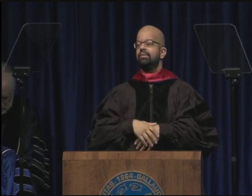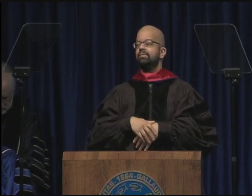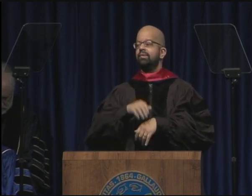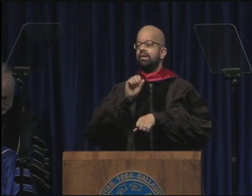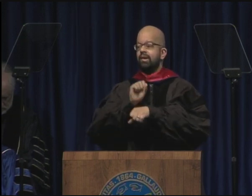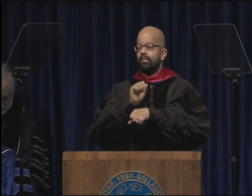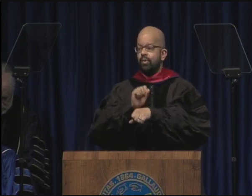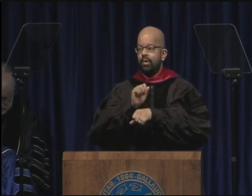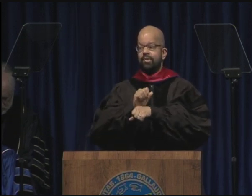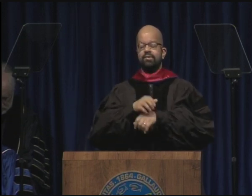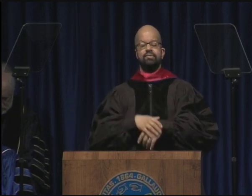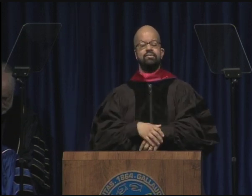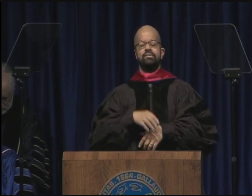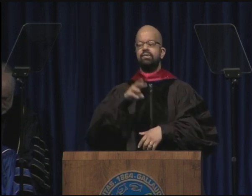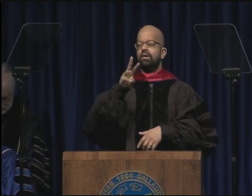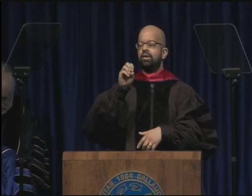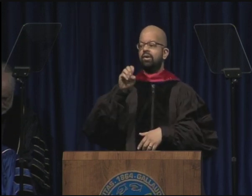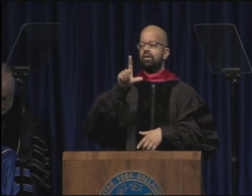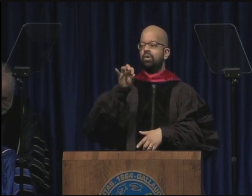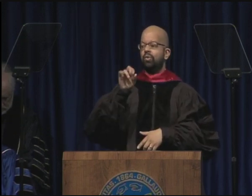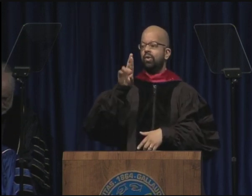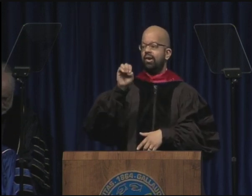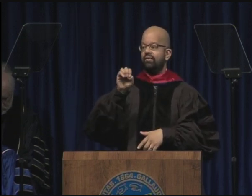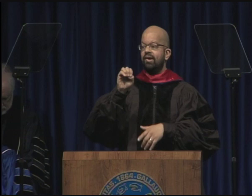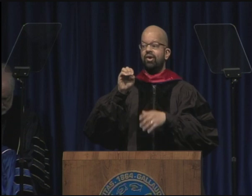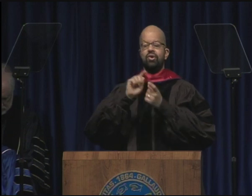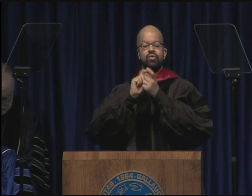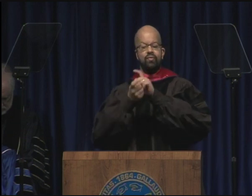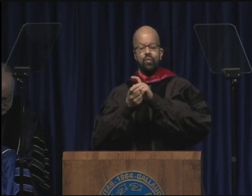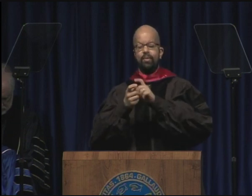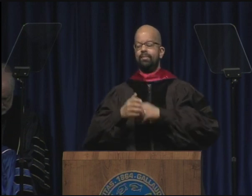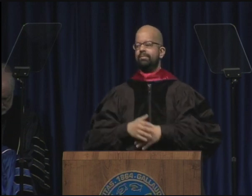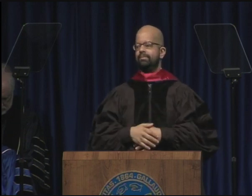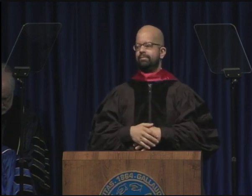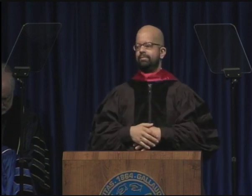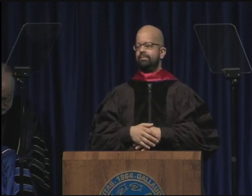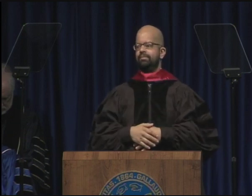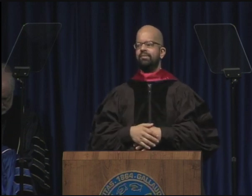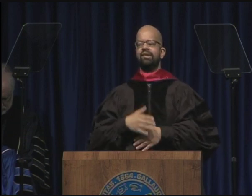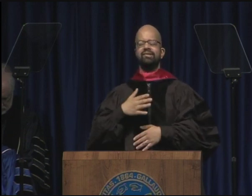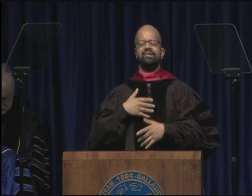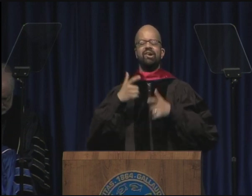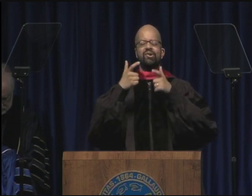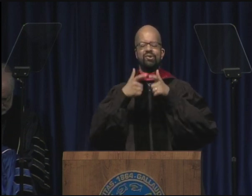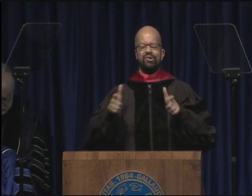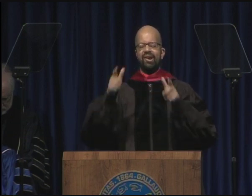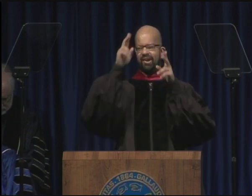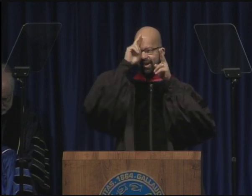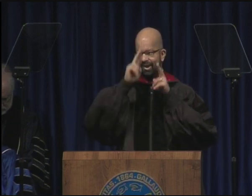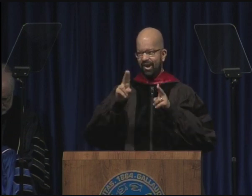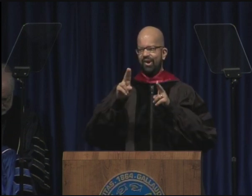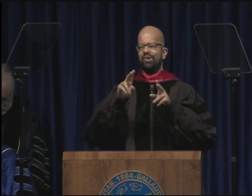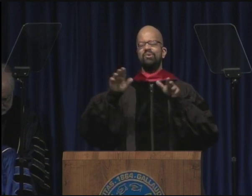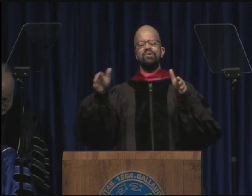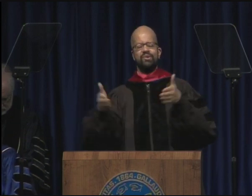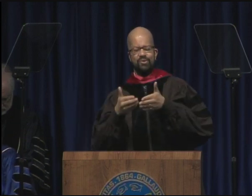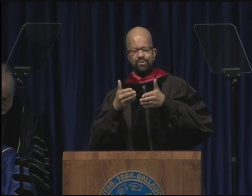Security, disability, employment, and welfare reform. It is my honor